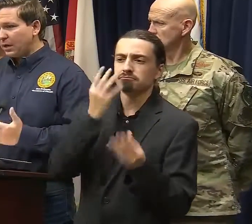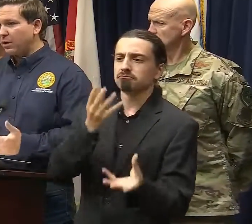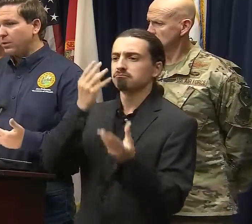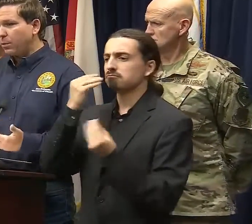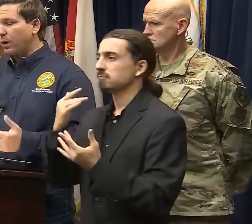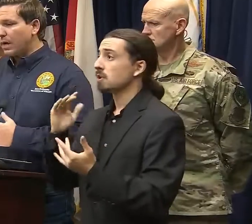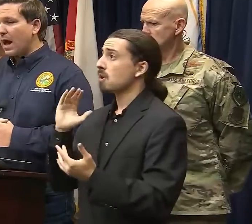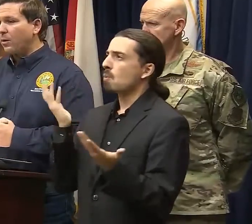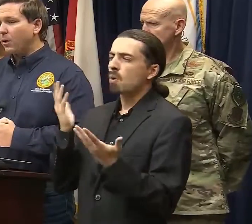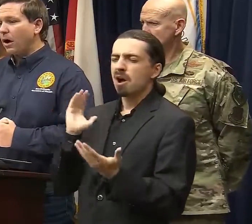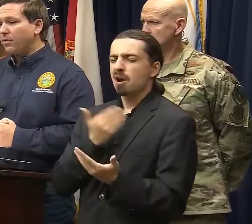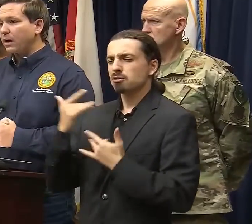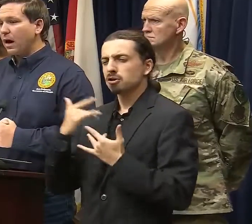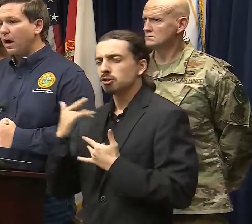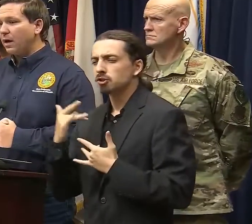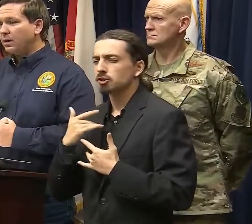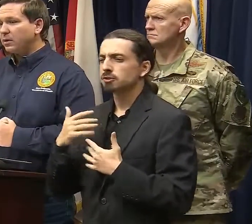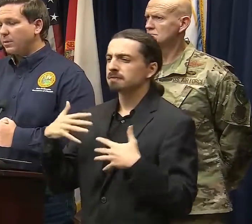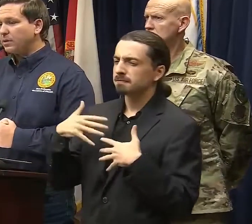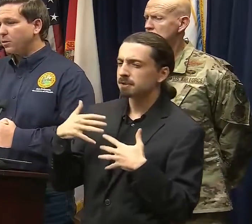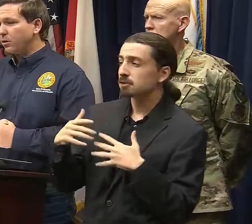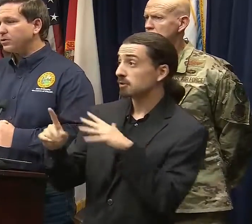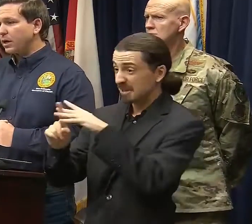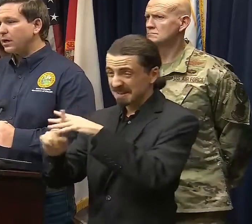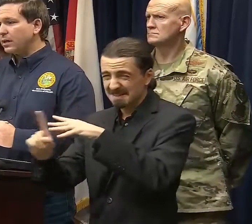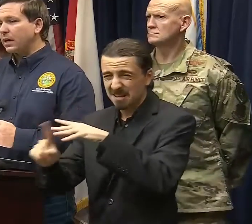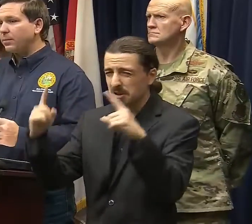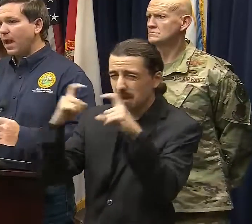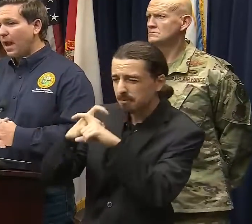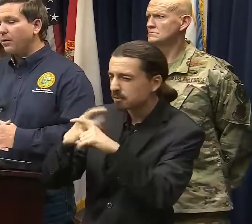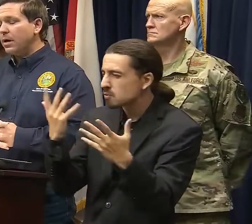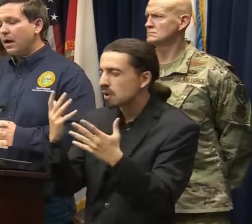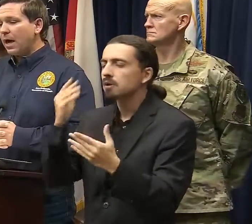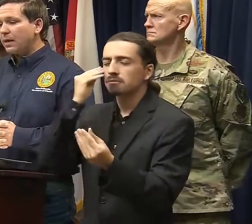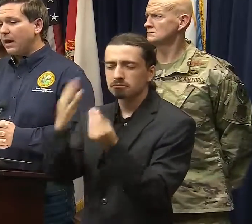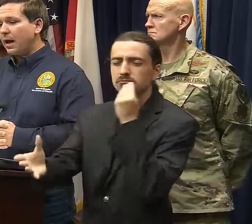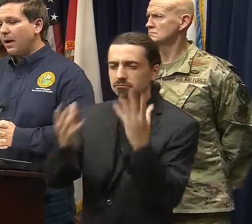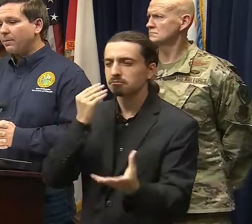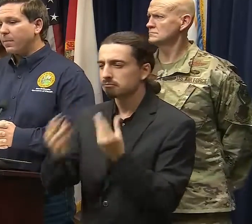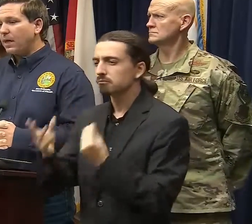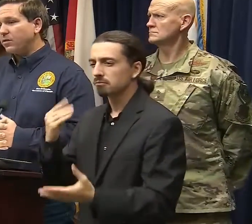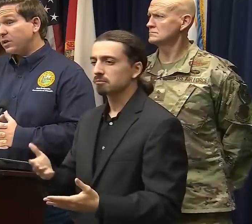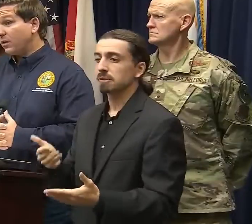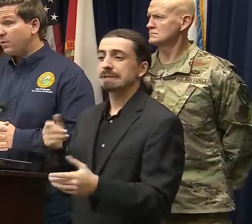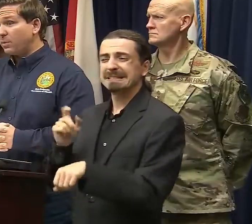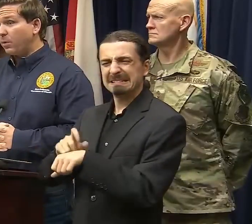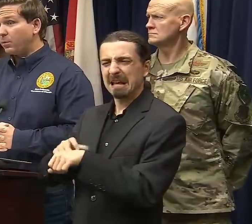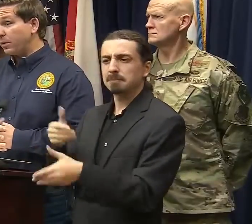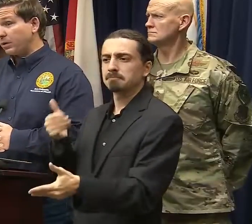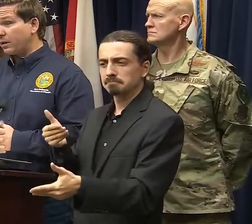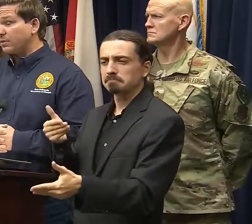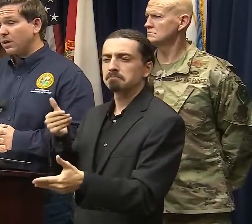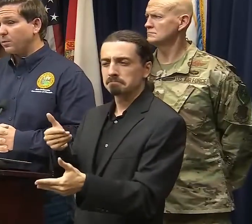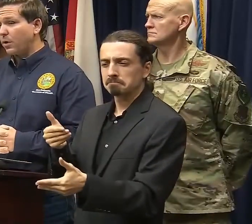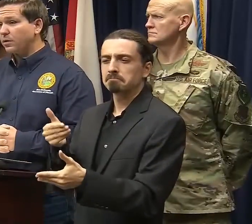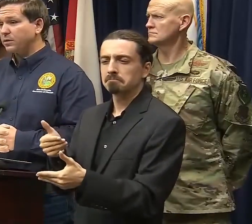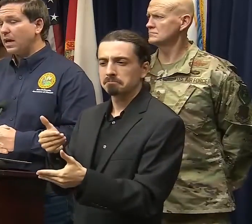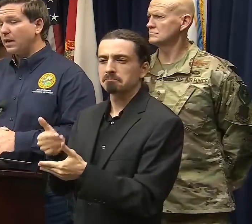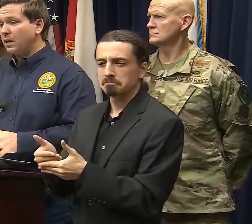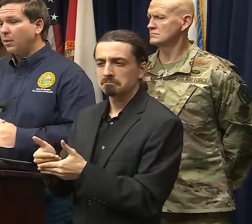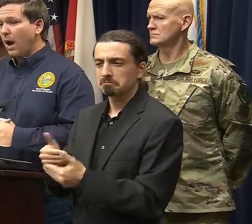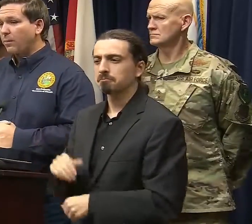We're nearing the point now where I think some of these orders are going to need to come down, and just to give people, particularly in the southern